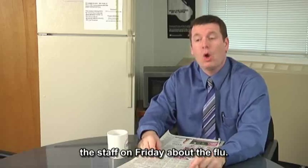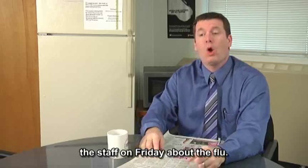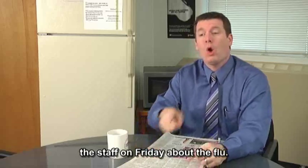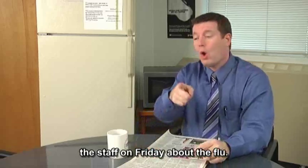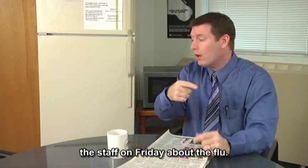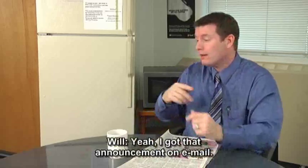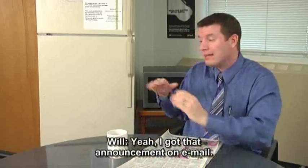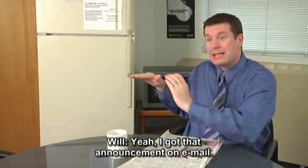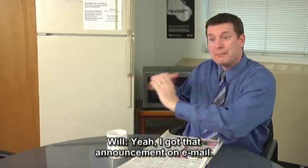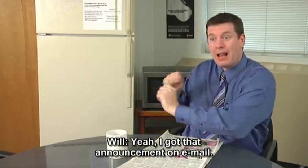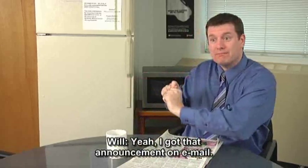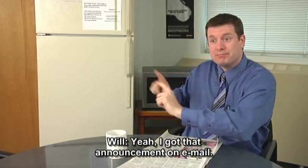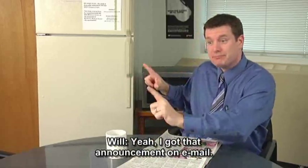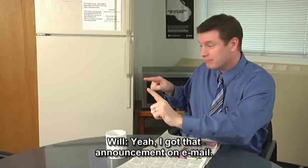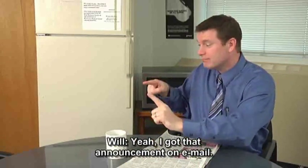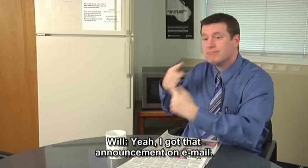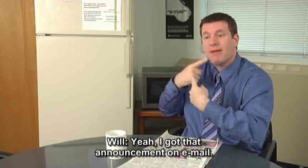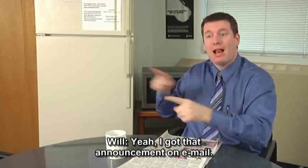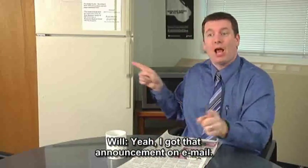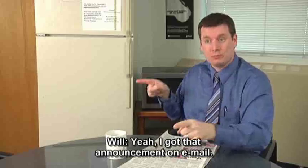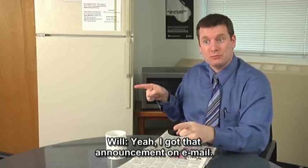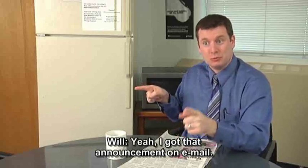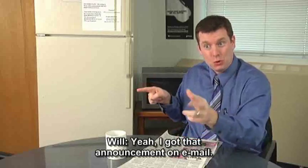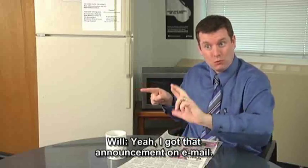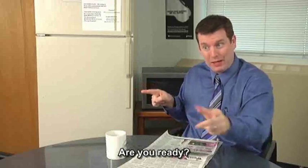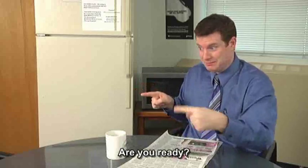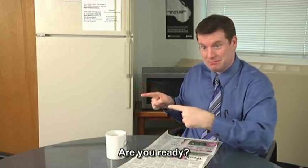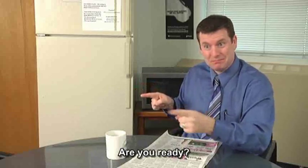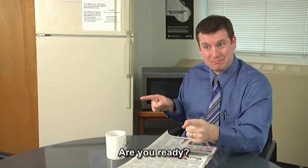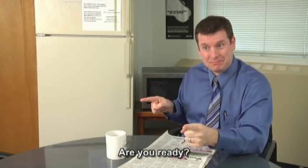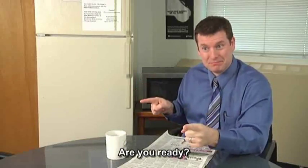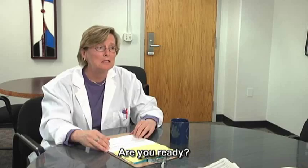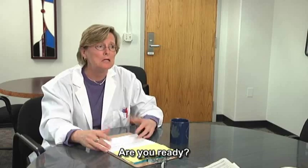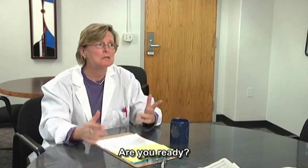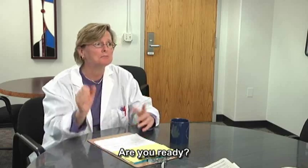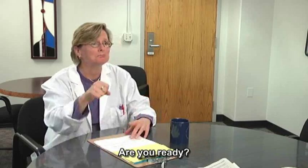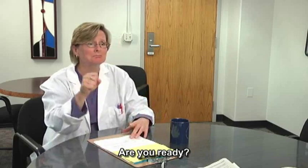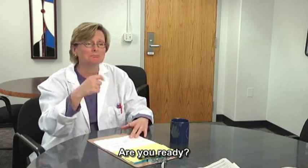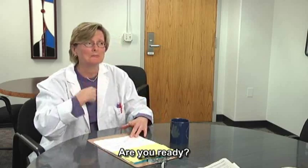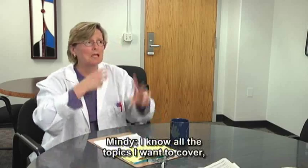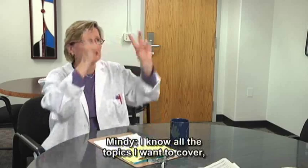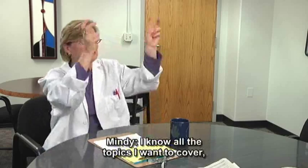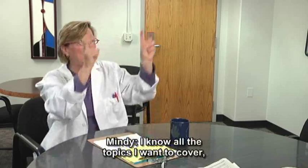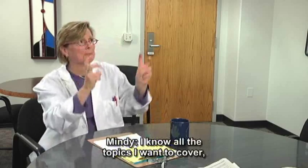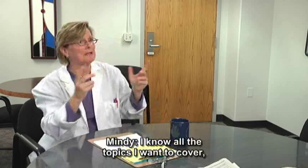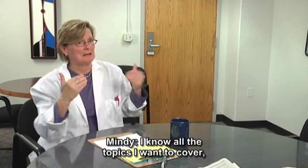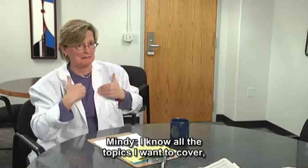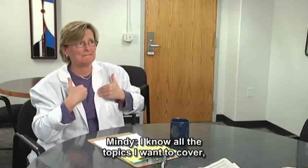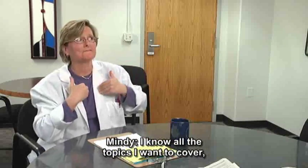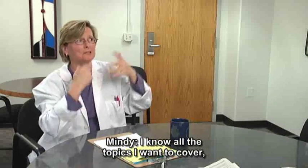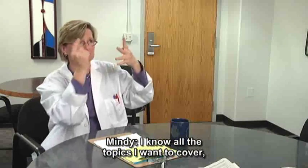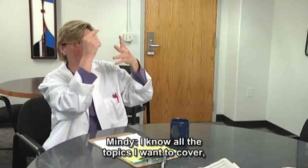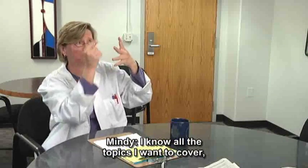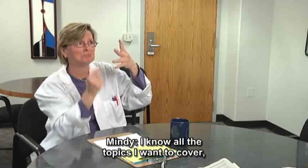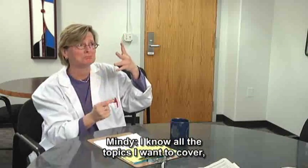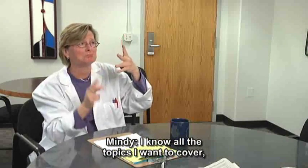Yeah, I got that announcement on email. Are you ready? I know all the topics I want to cover, but I